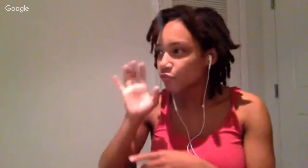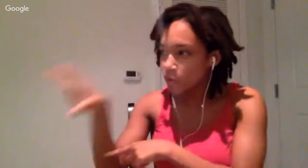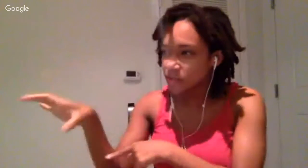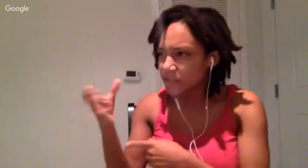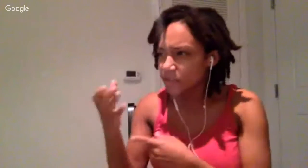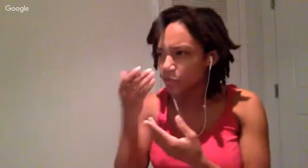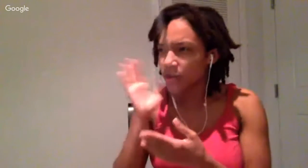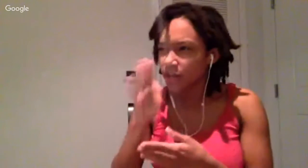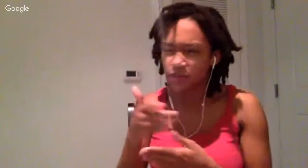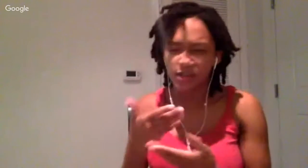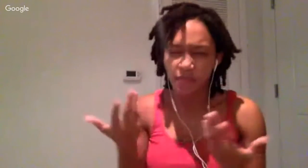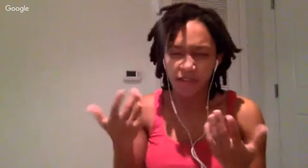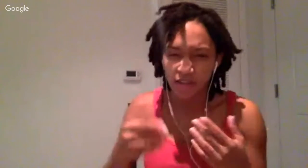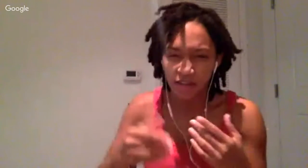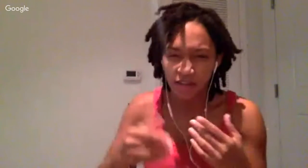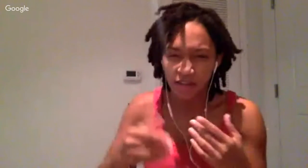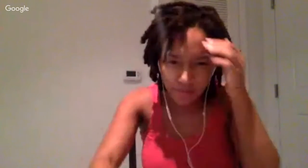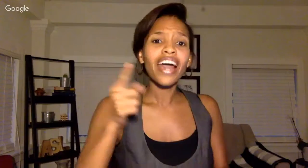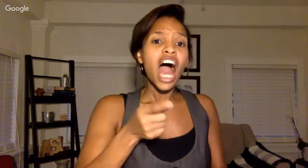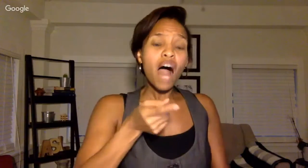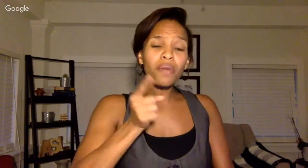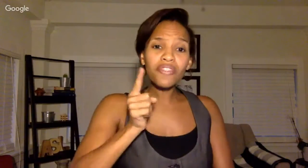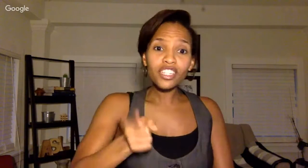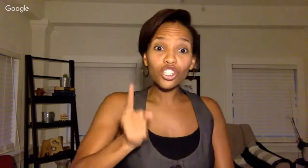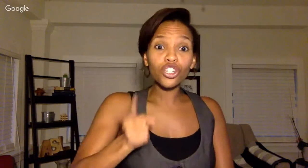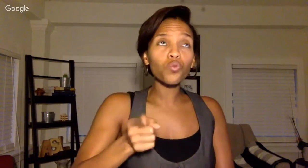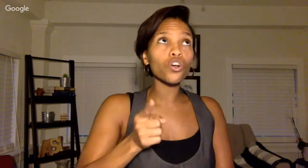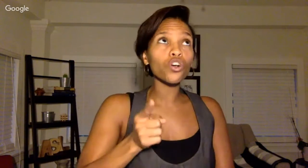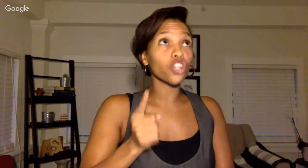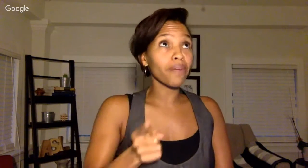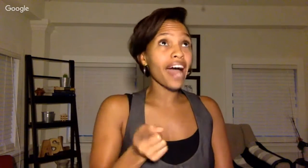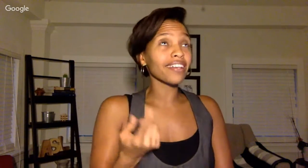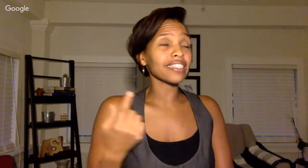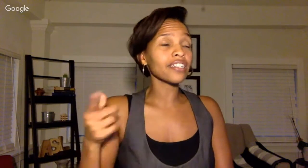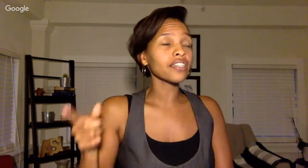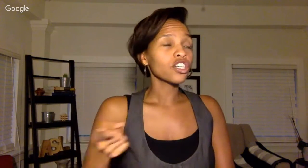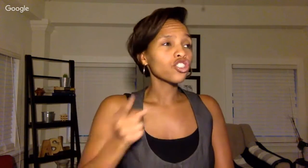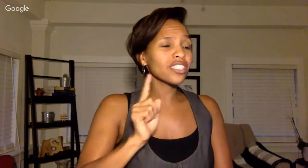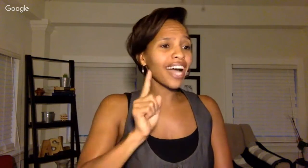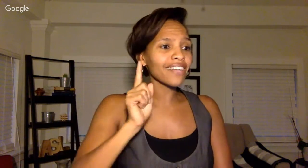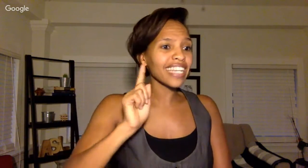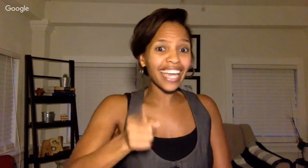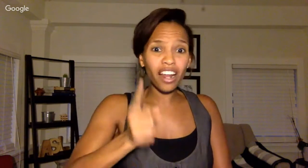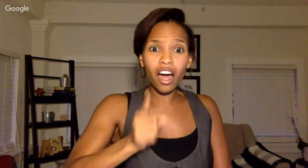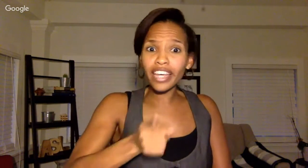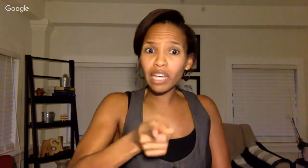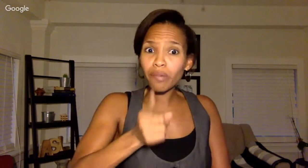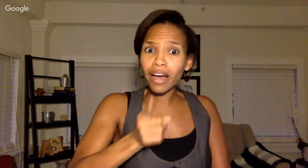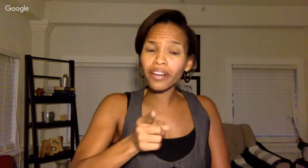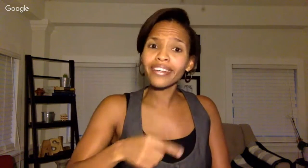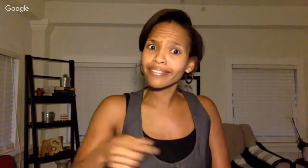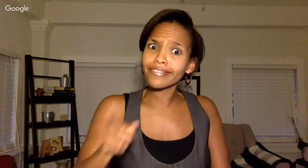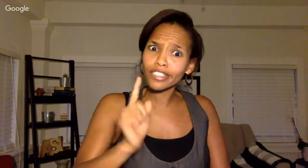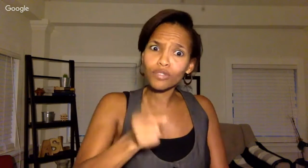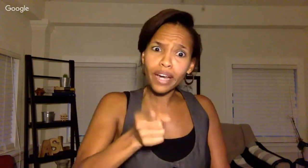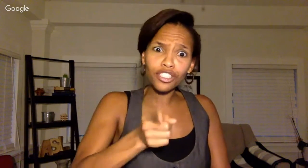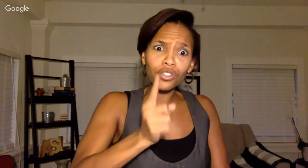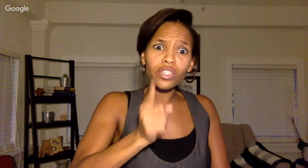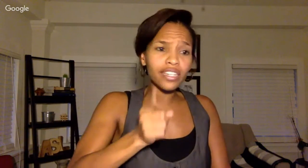force him will, or something like that. Okay. I mean, this could work grammatically. She's kind of going to get on him about it. You better do